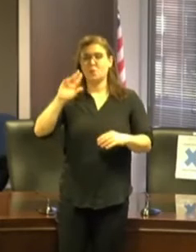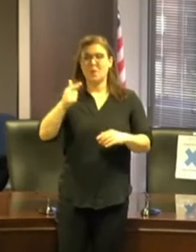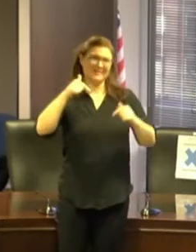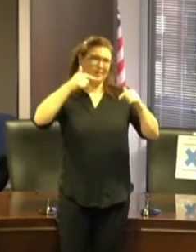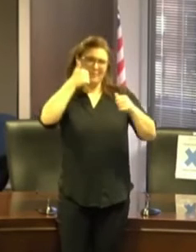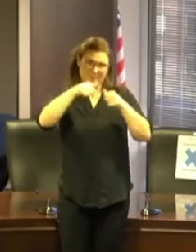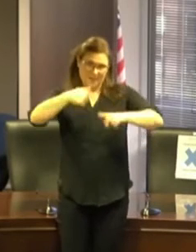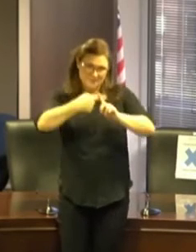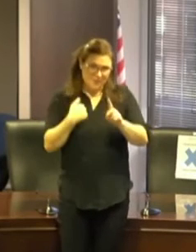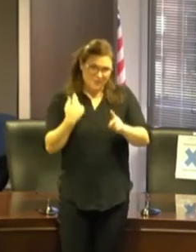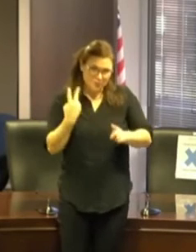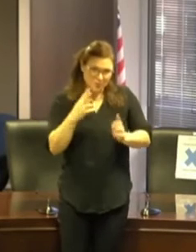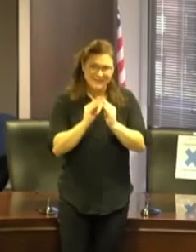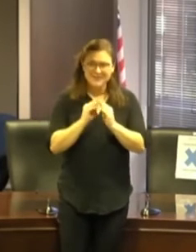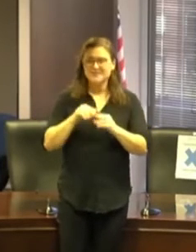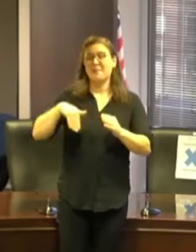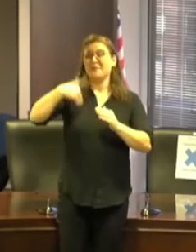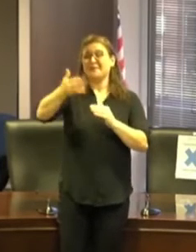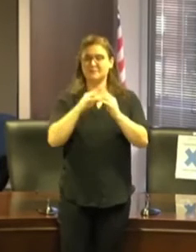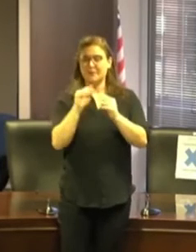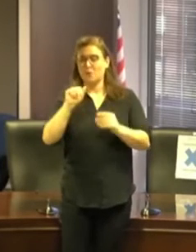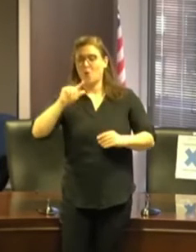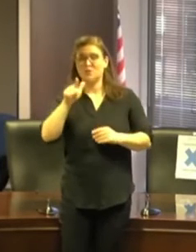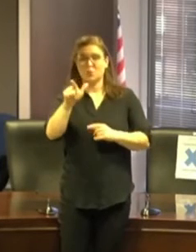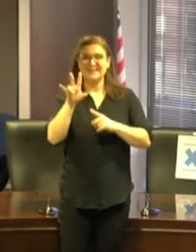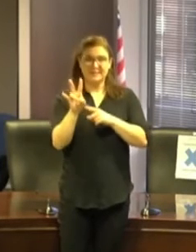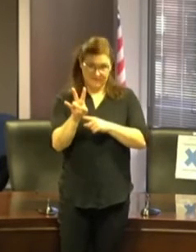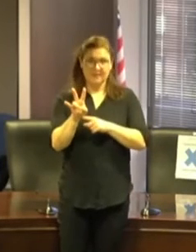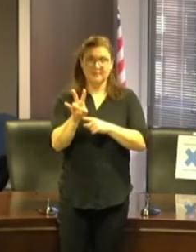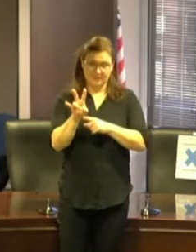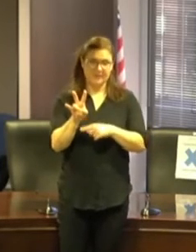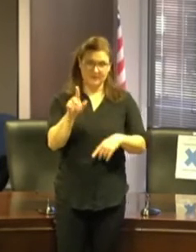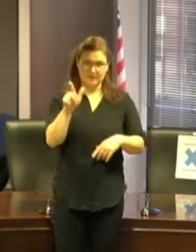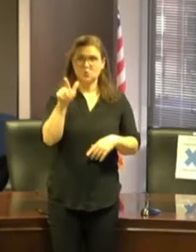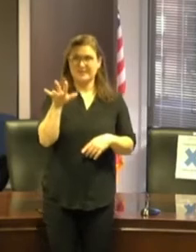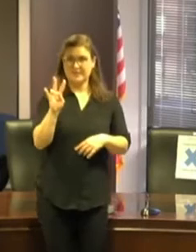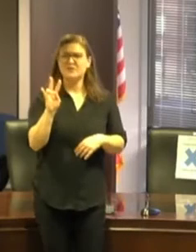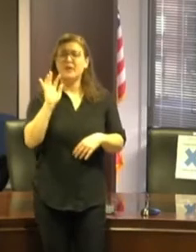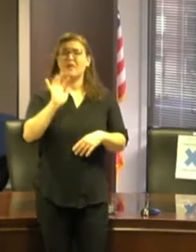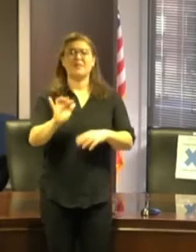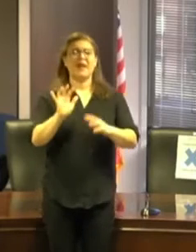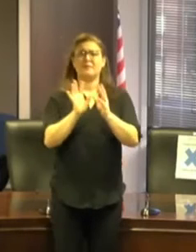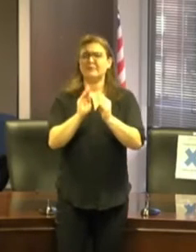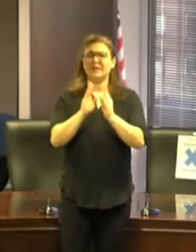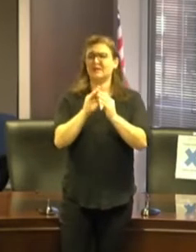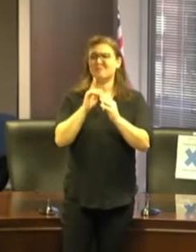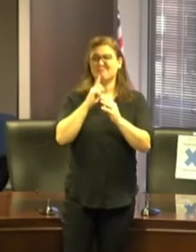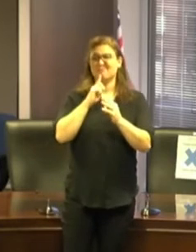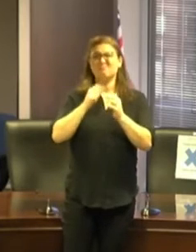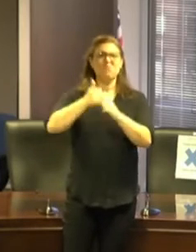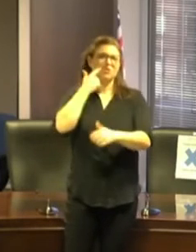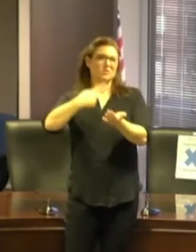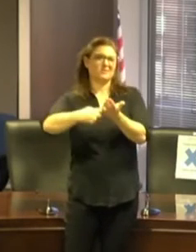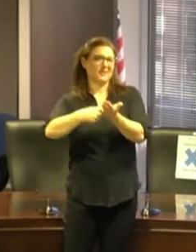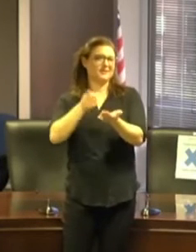August 27th. And I think one of the main subjects of that meeting will be a budget presentation. Is that true,